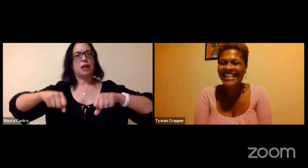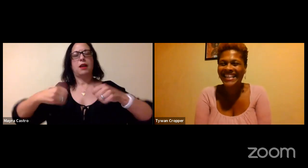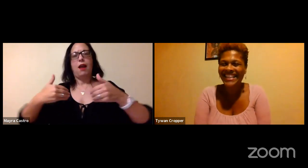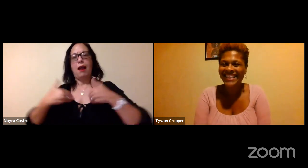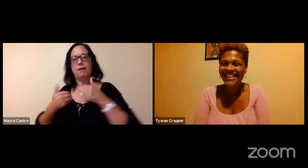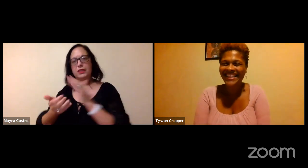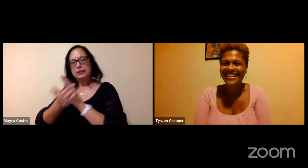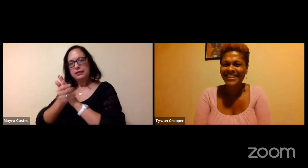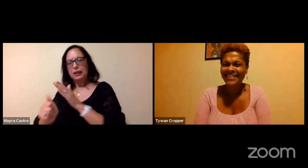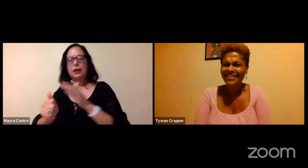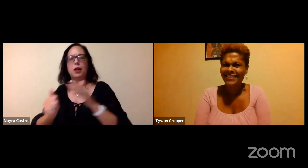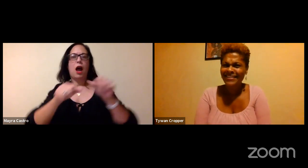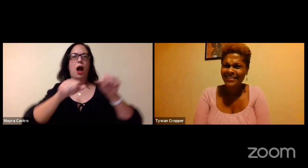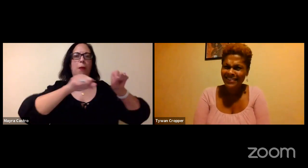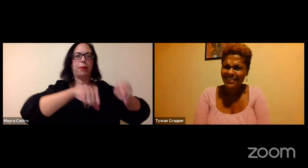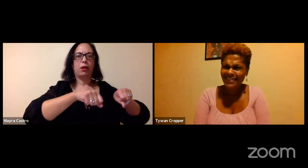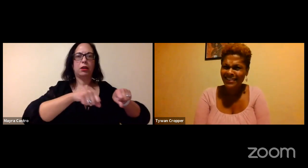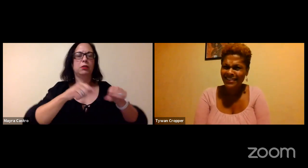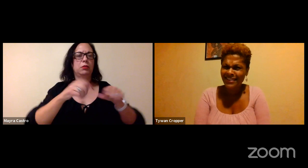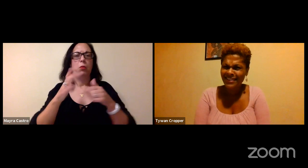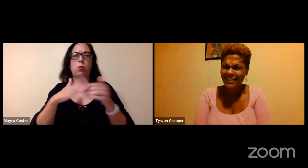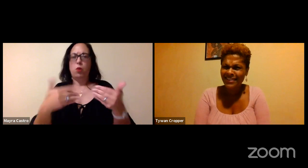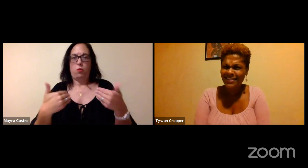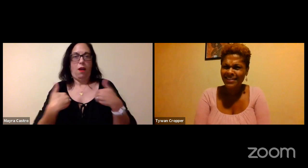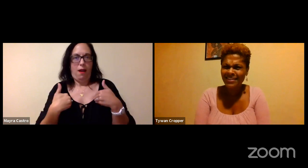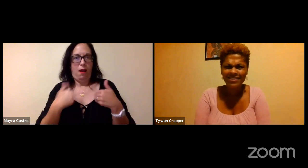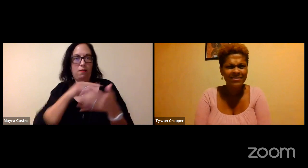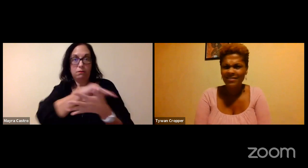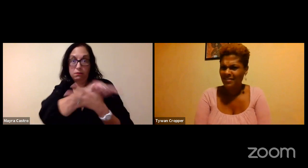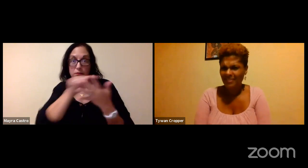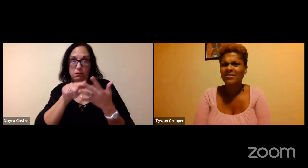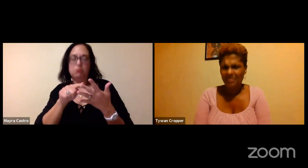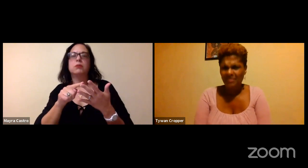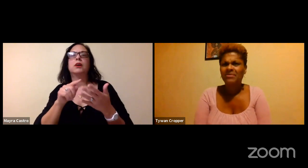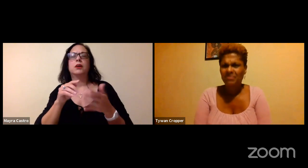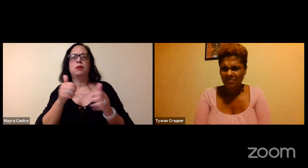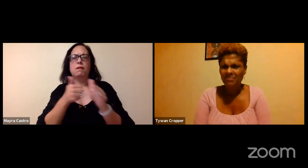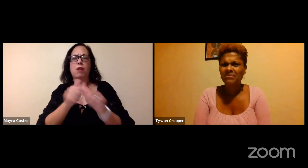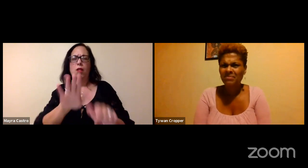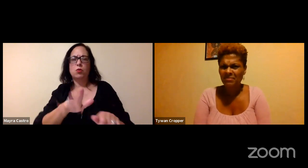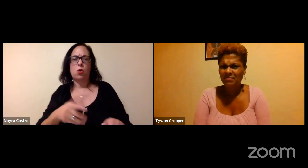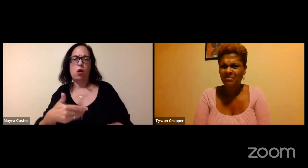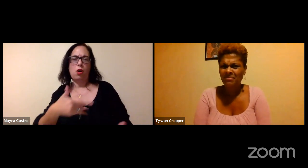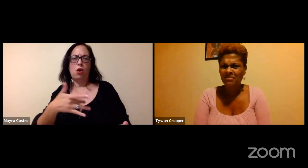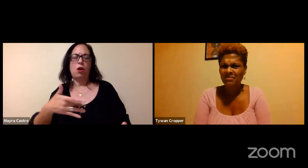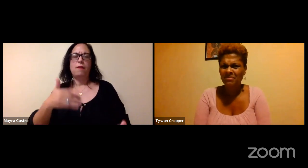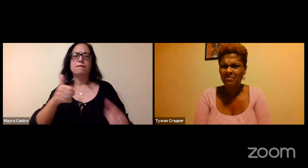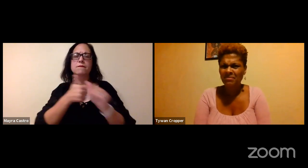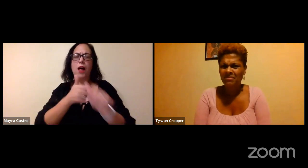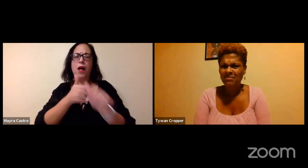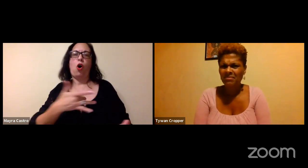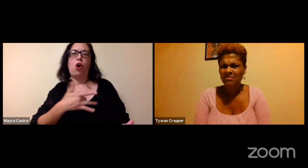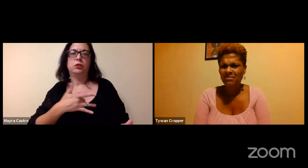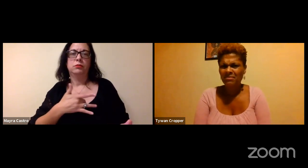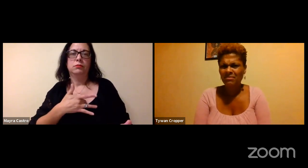meant. It taught me that I have abilities and potential.